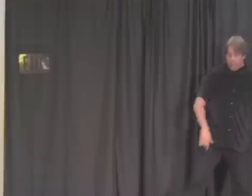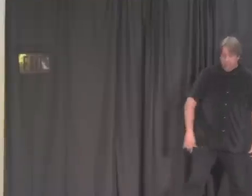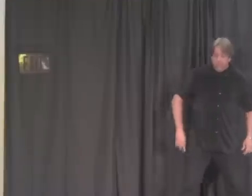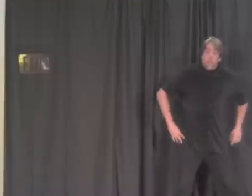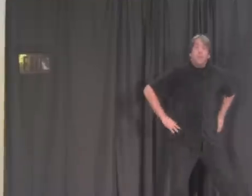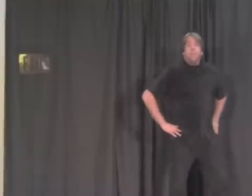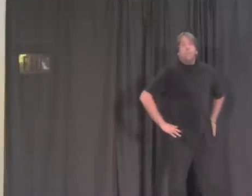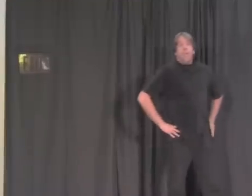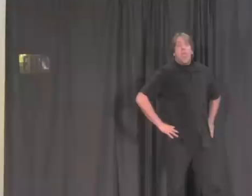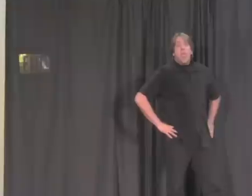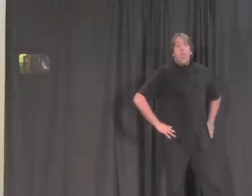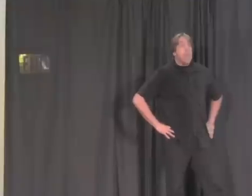this.